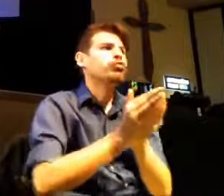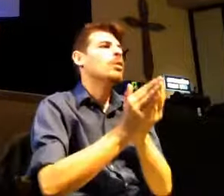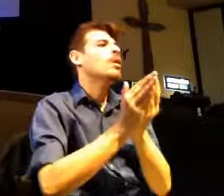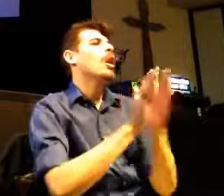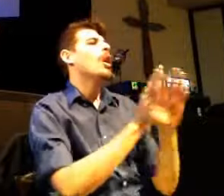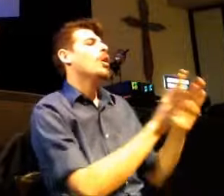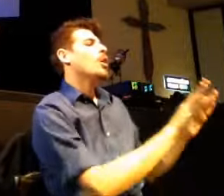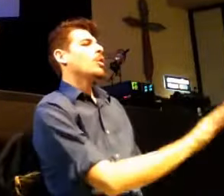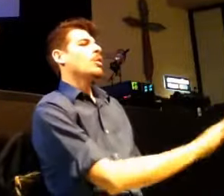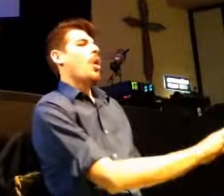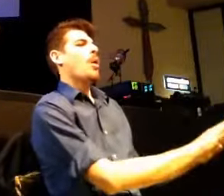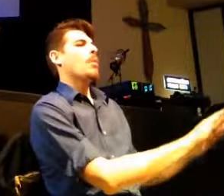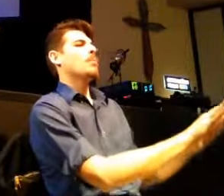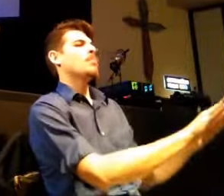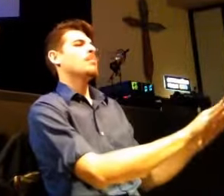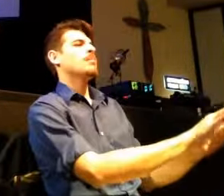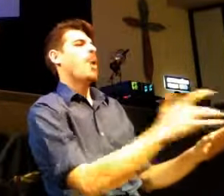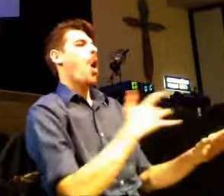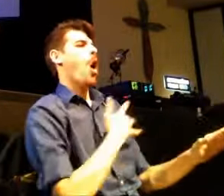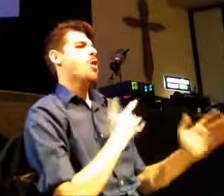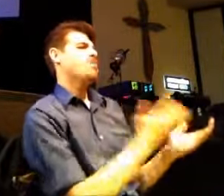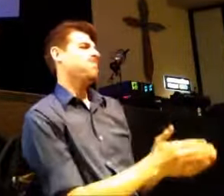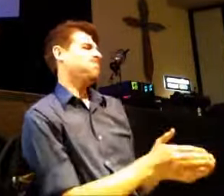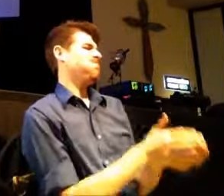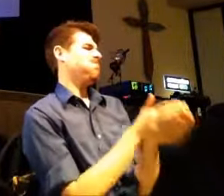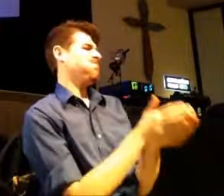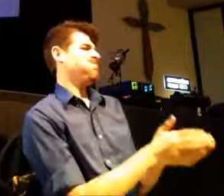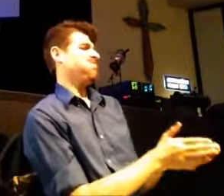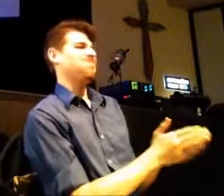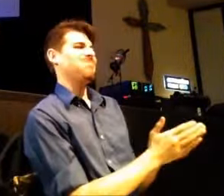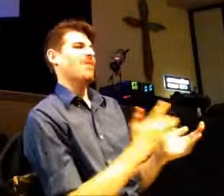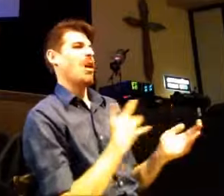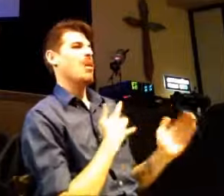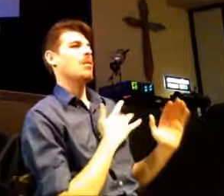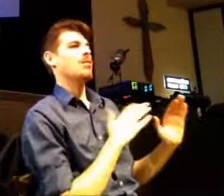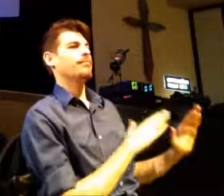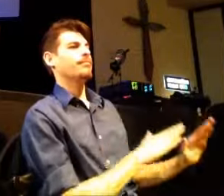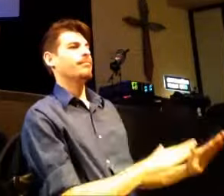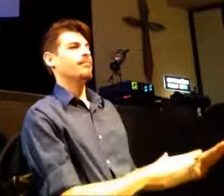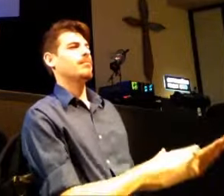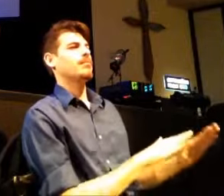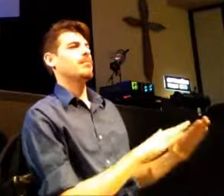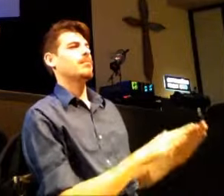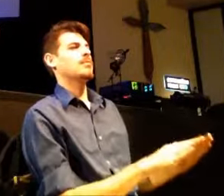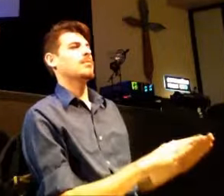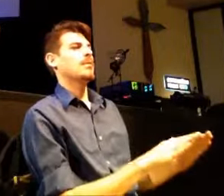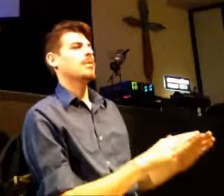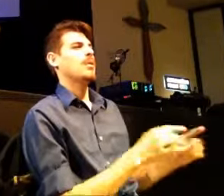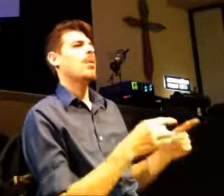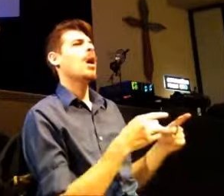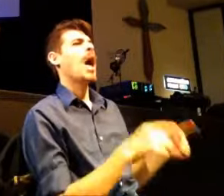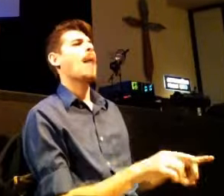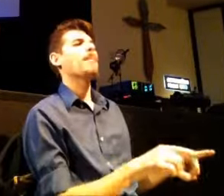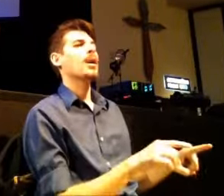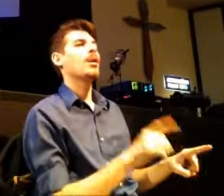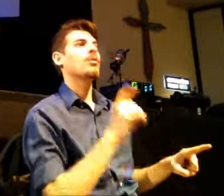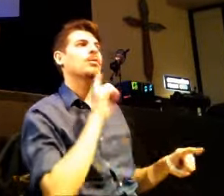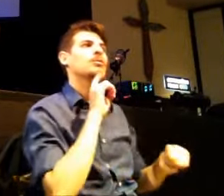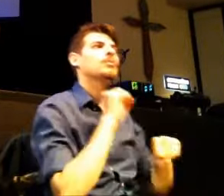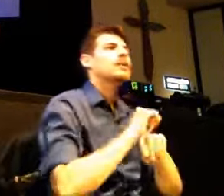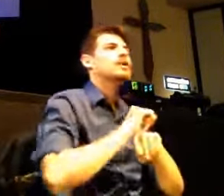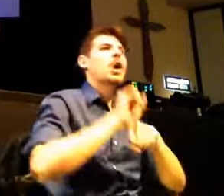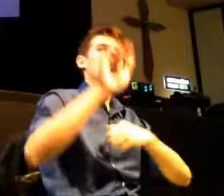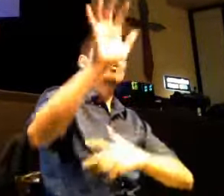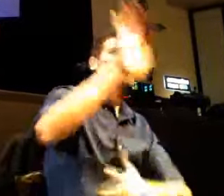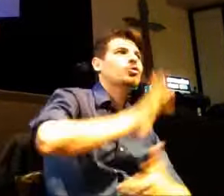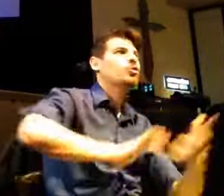just a few verses later, the disciples are now going to be caught in a real storm. And he doesn't minister